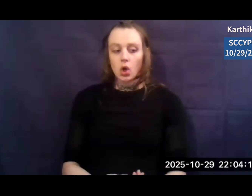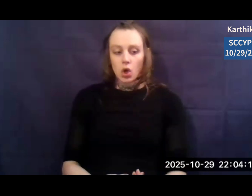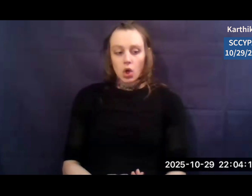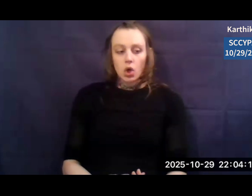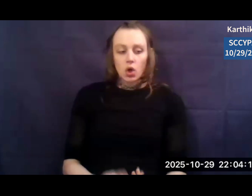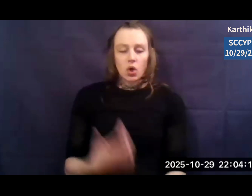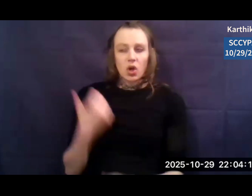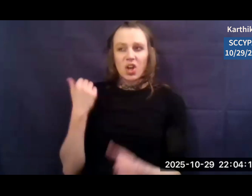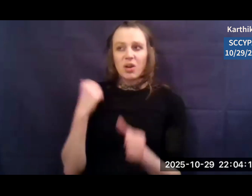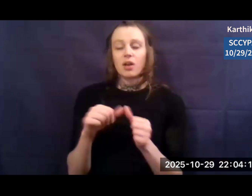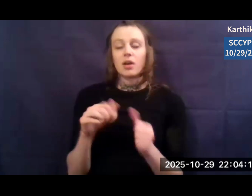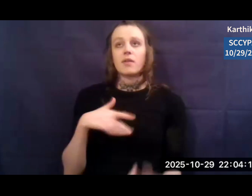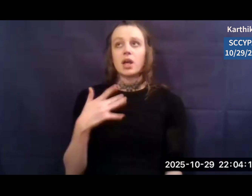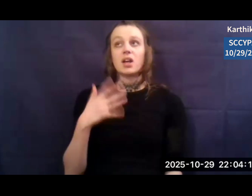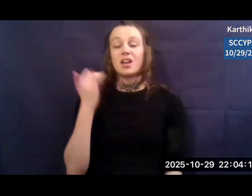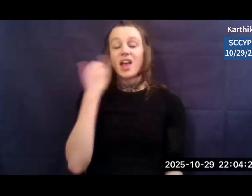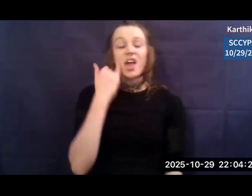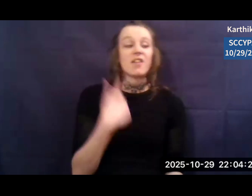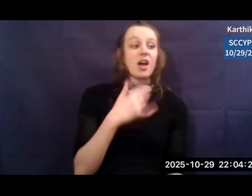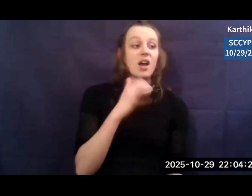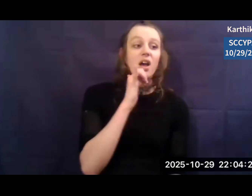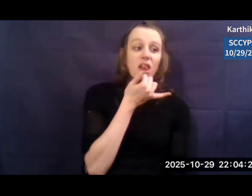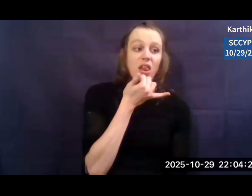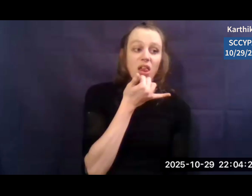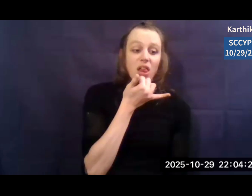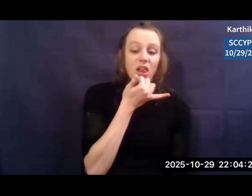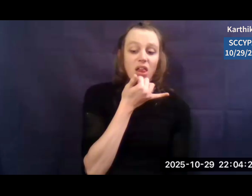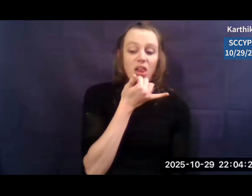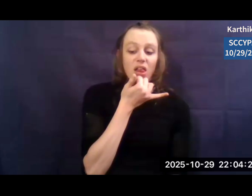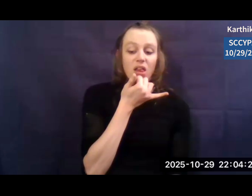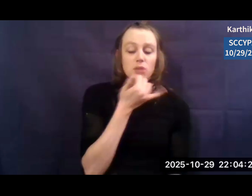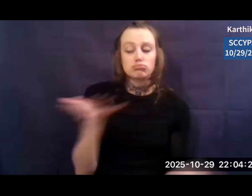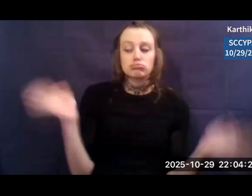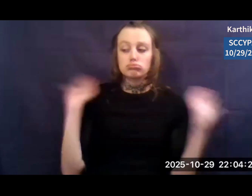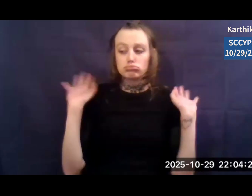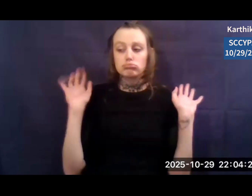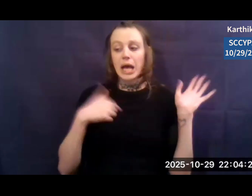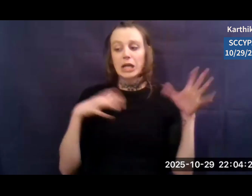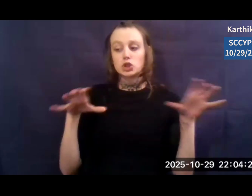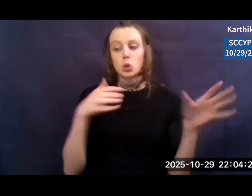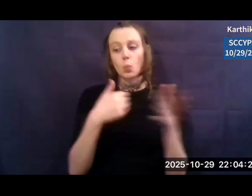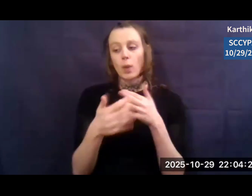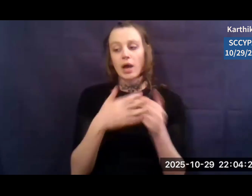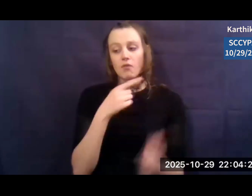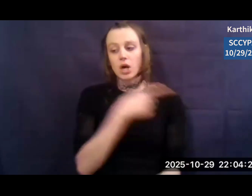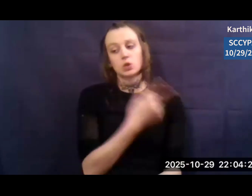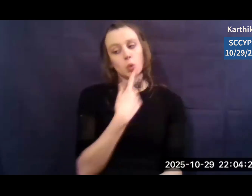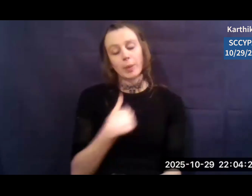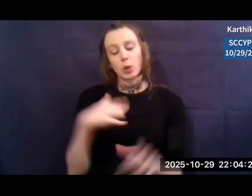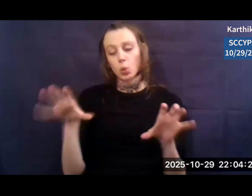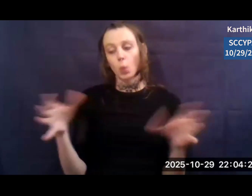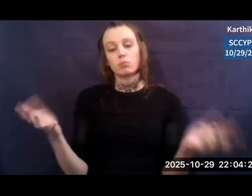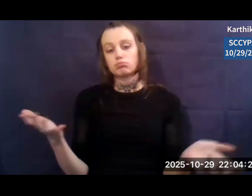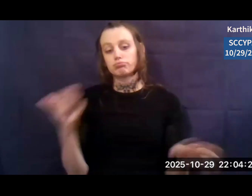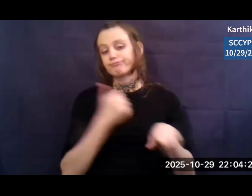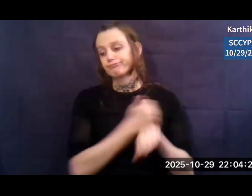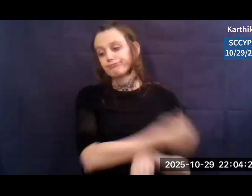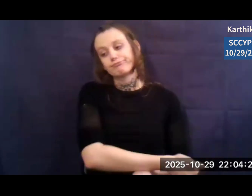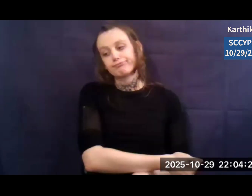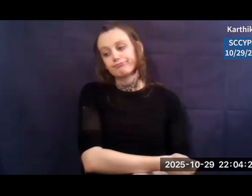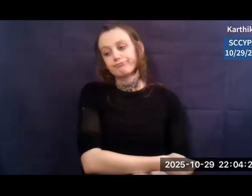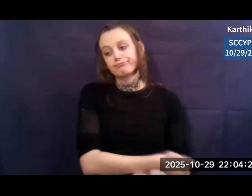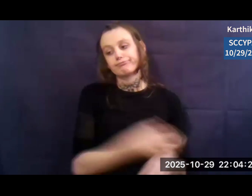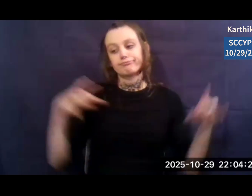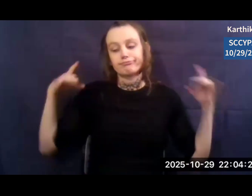well, if I mess up, I just did what my sponsors told me to do. That's on them. That's not my fault. You can't blame